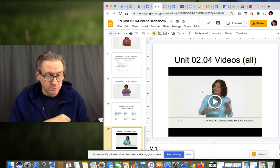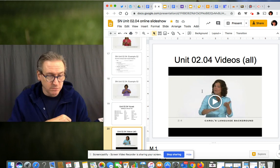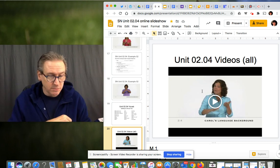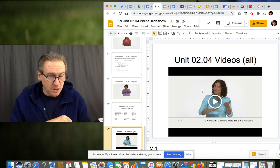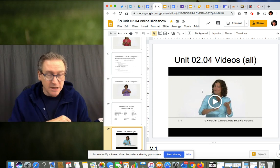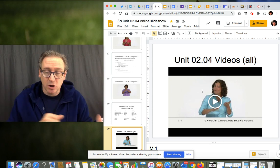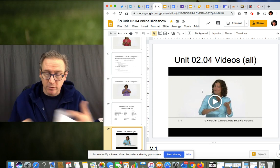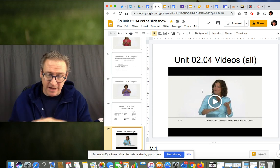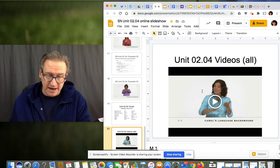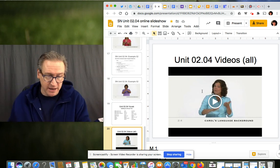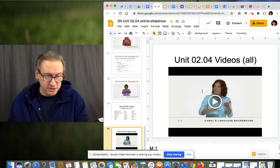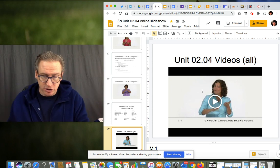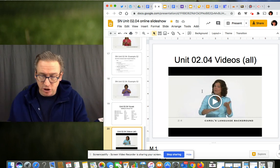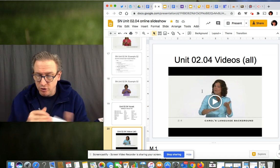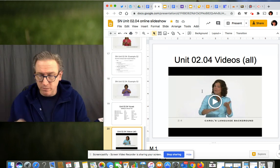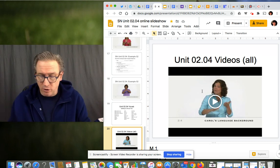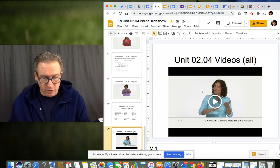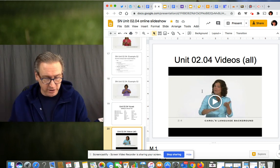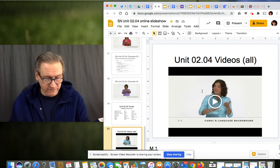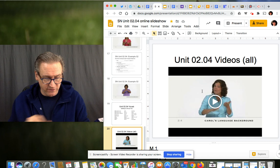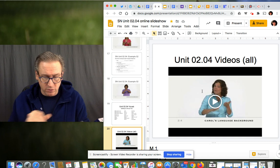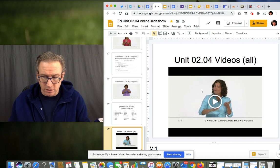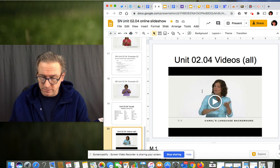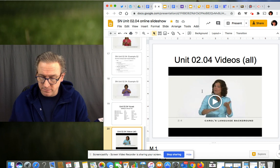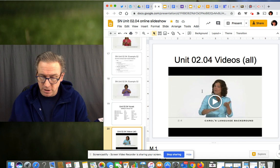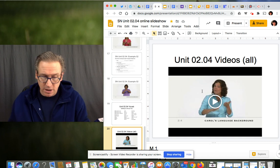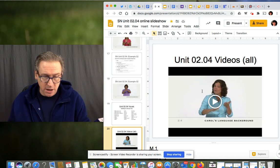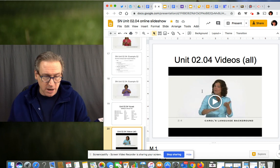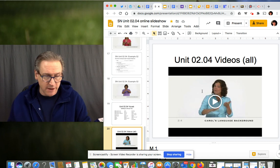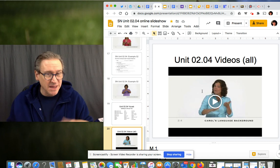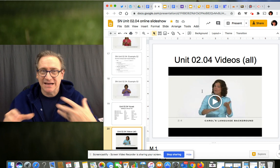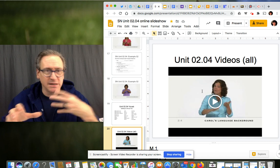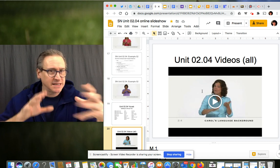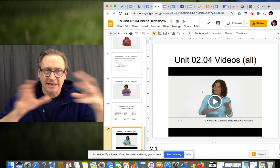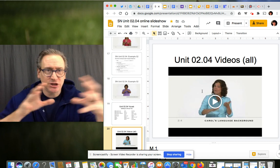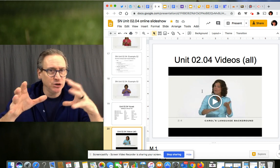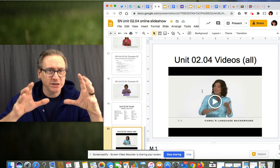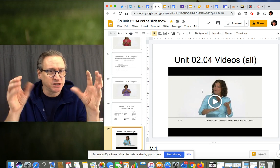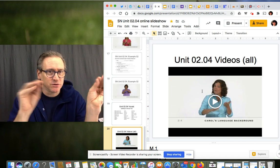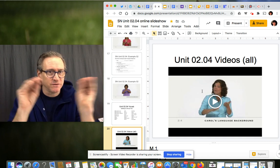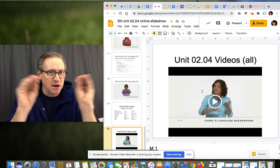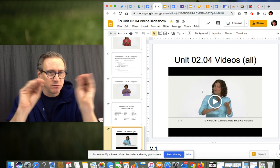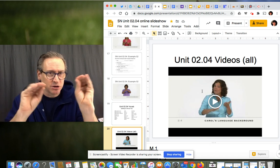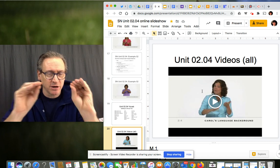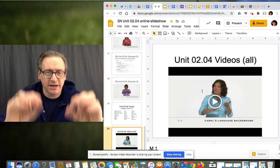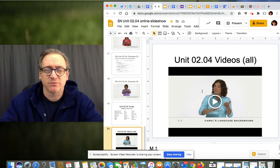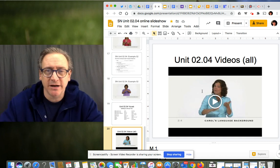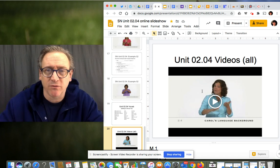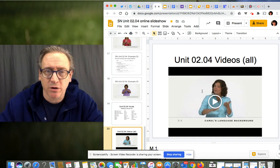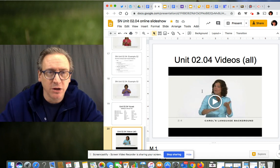Cool. So that is 2.4. As I